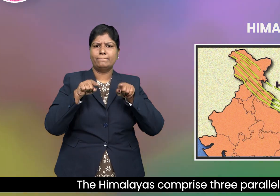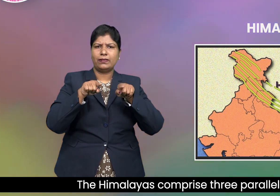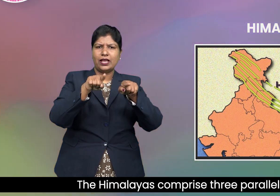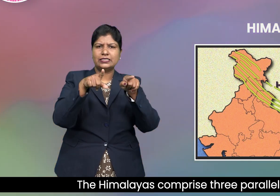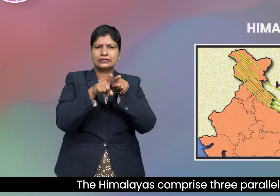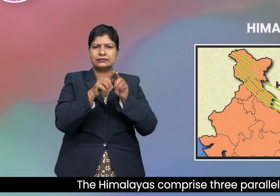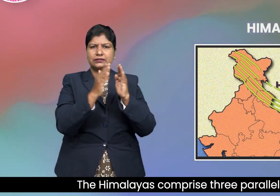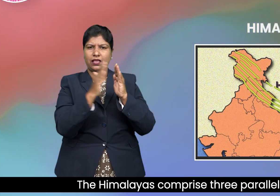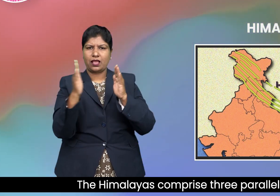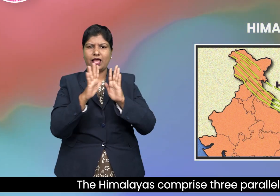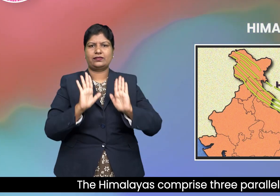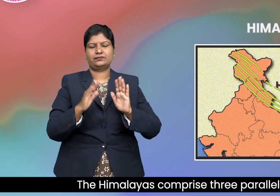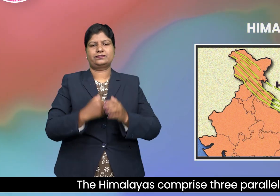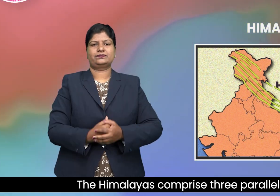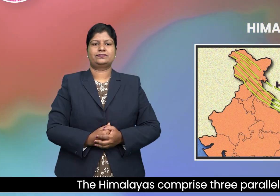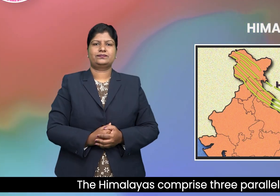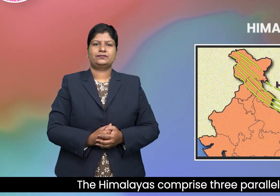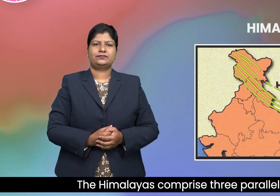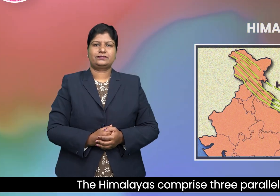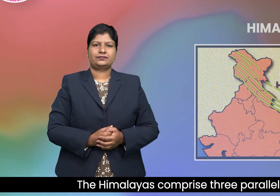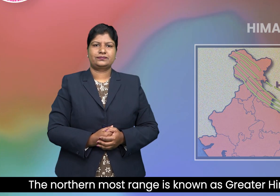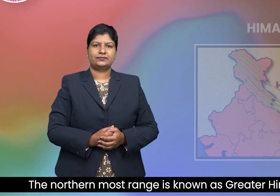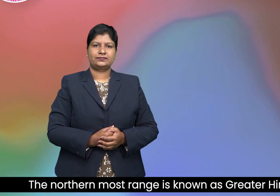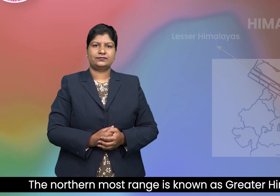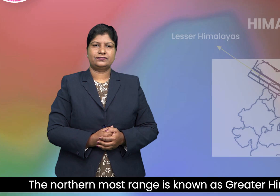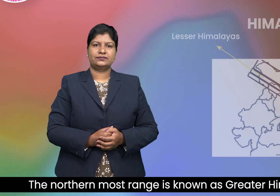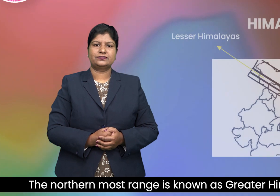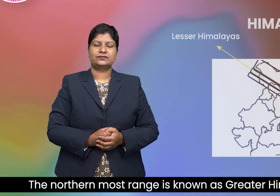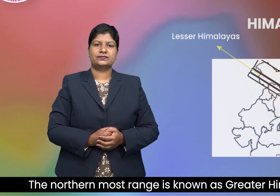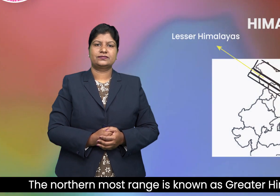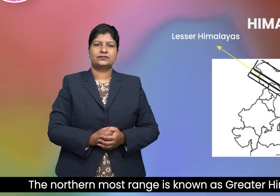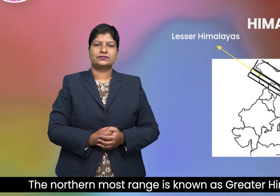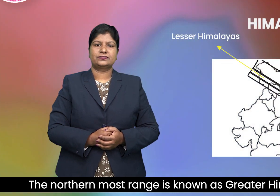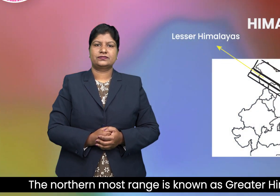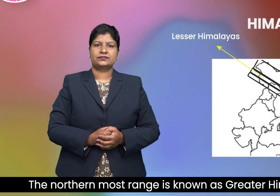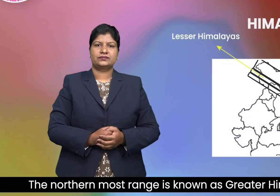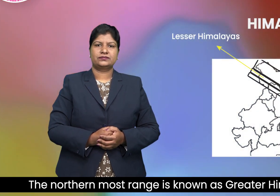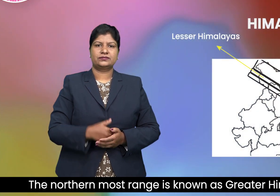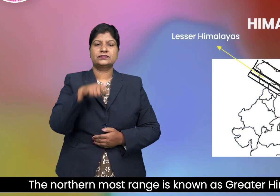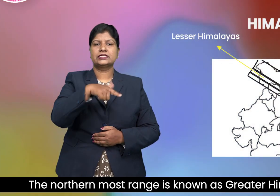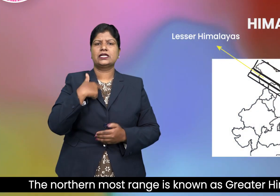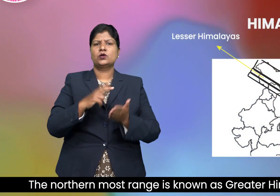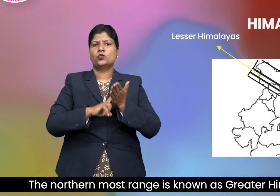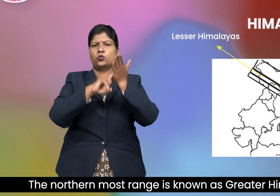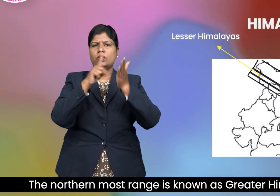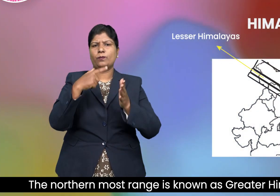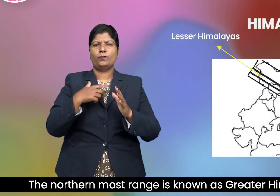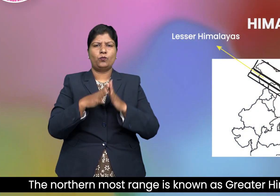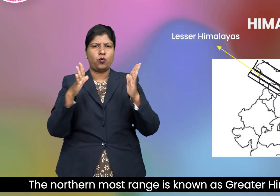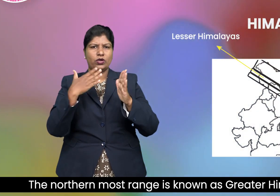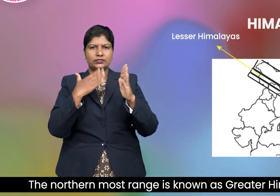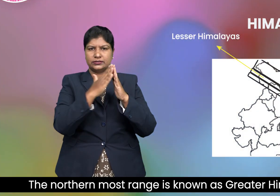the another most range is known as